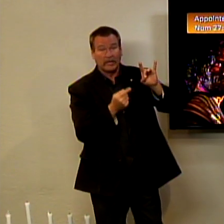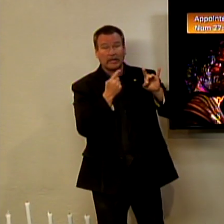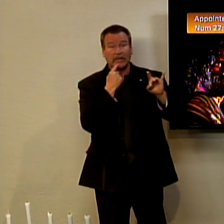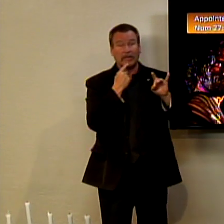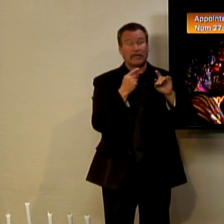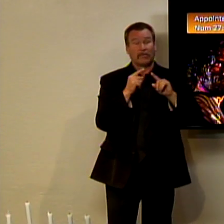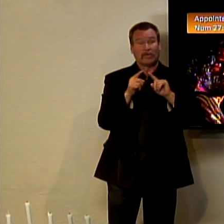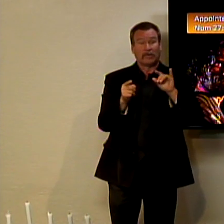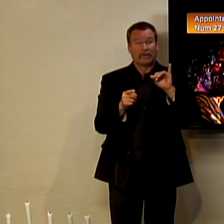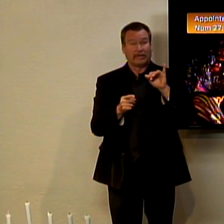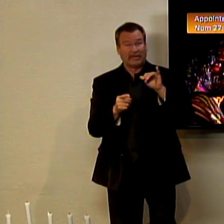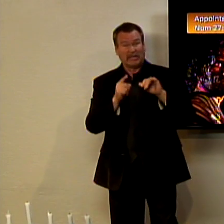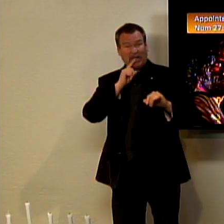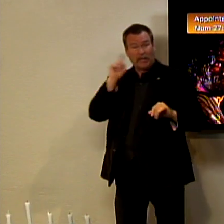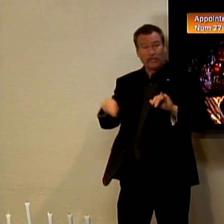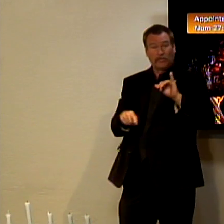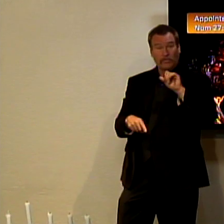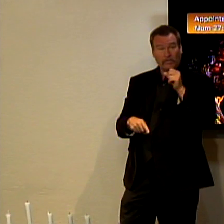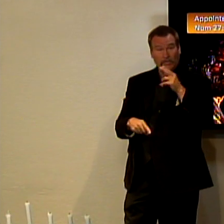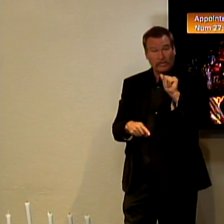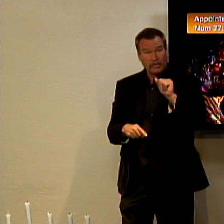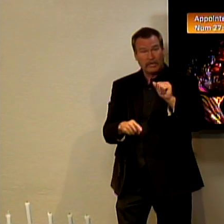Numbers chapter 27, and also Deuteronomy.